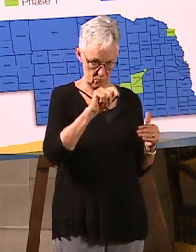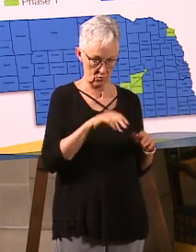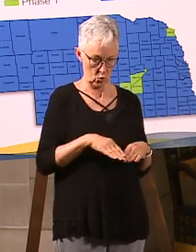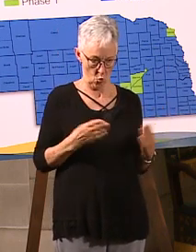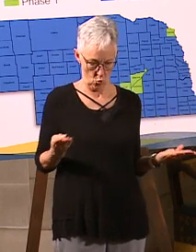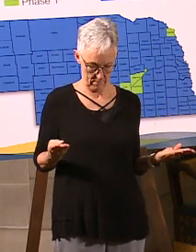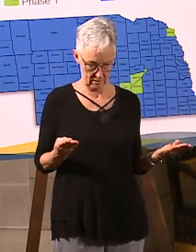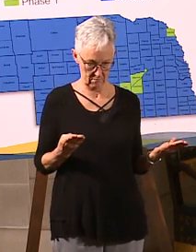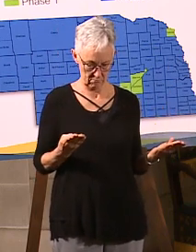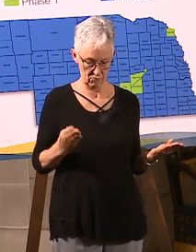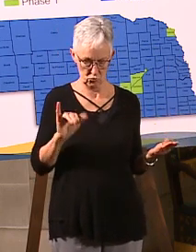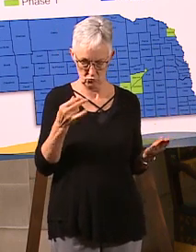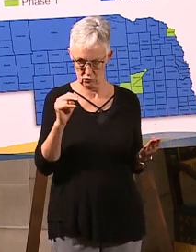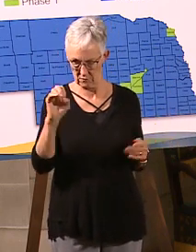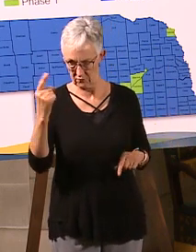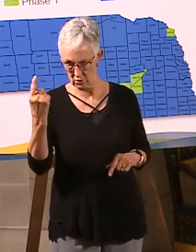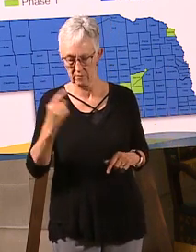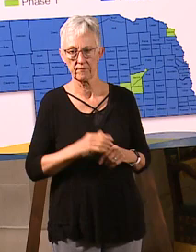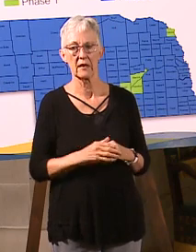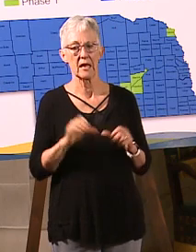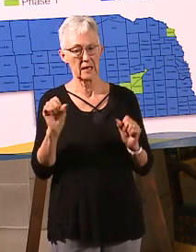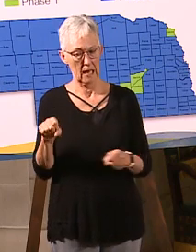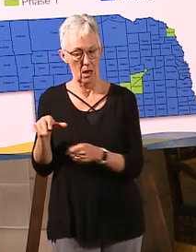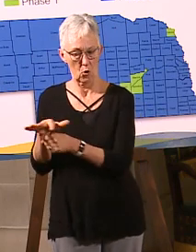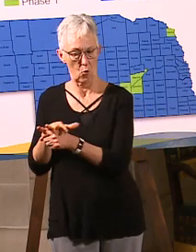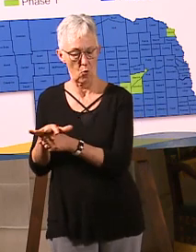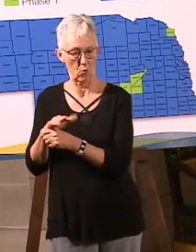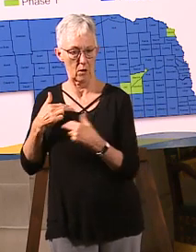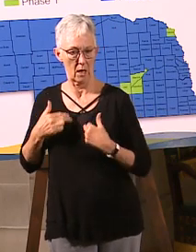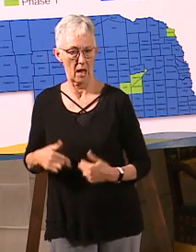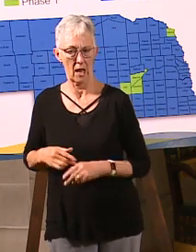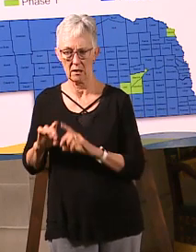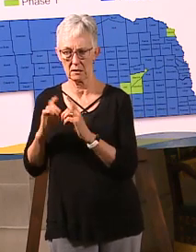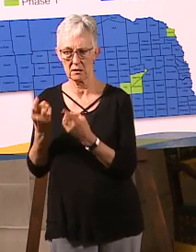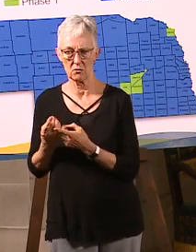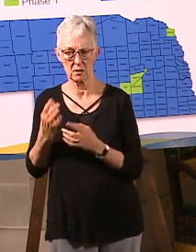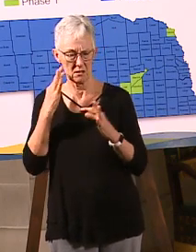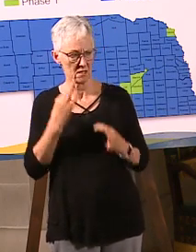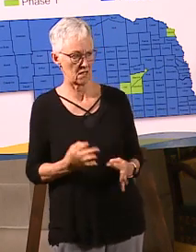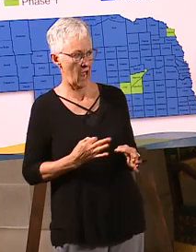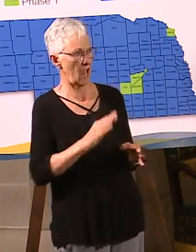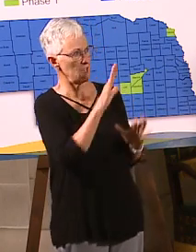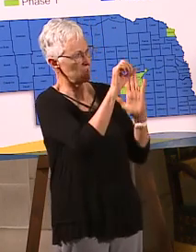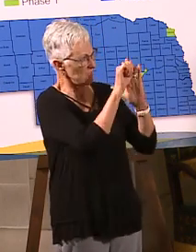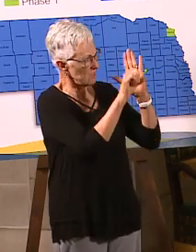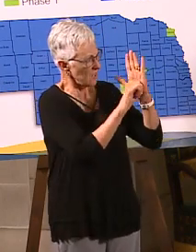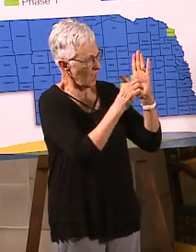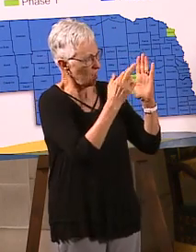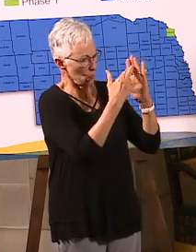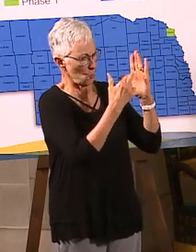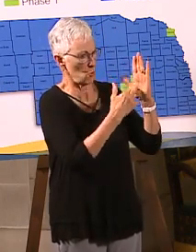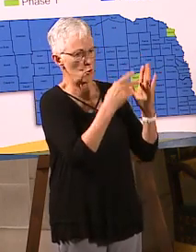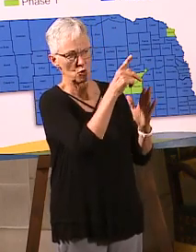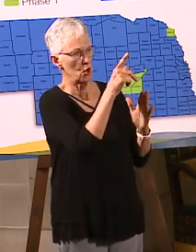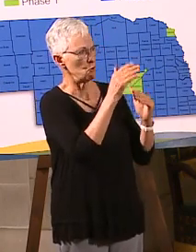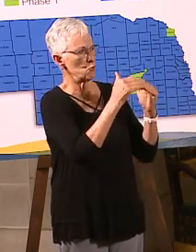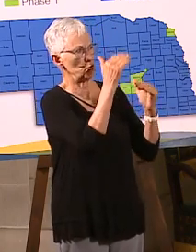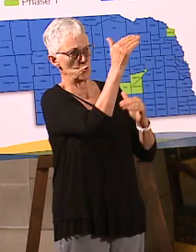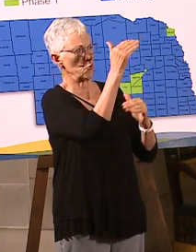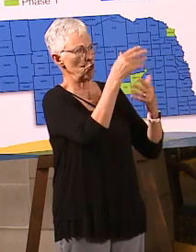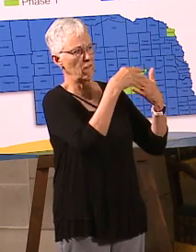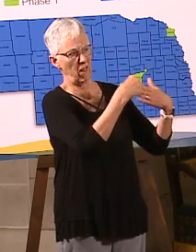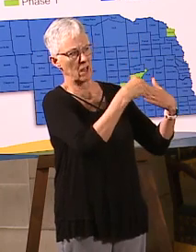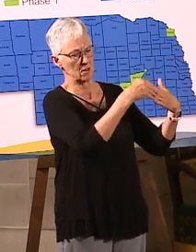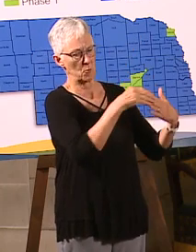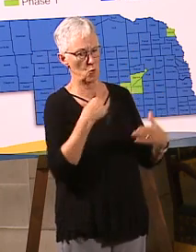the new statewide DHM, can local health districts impose further restrictions beyond the guidelines approved by the state? And the answer is no. And under the